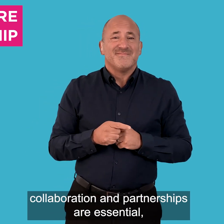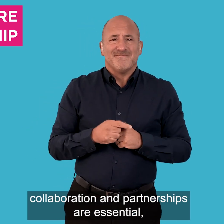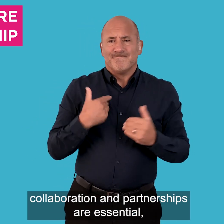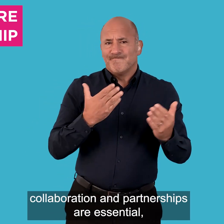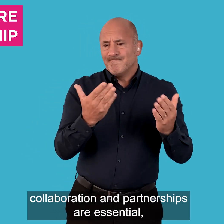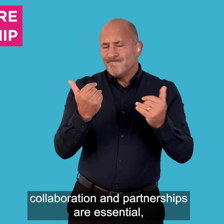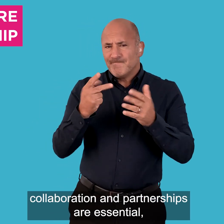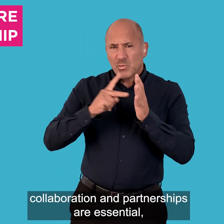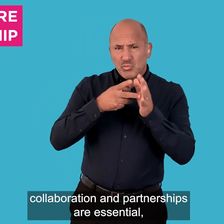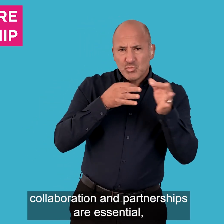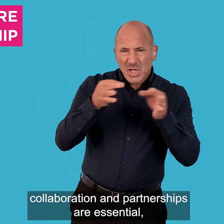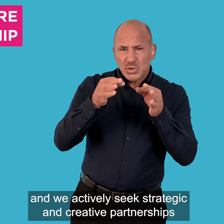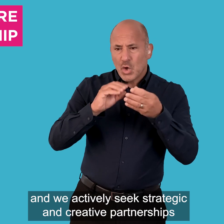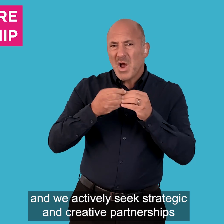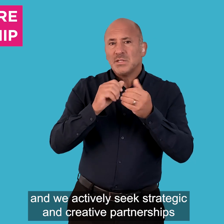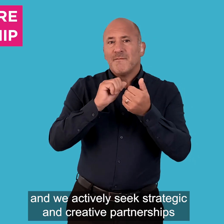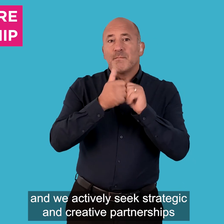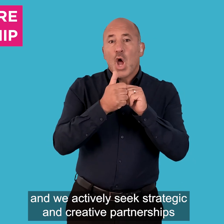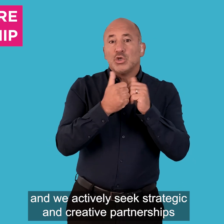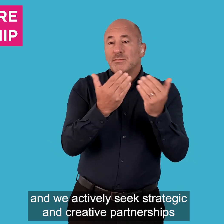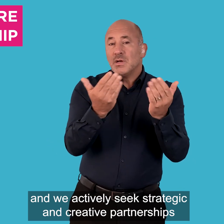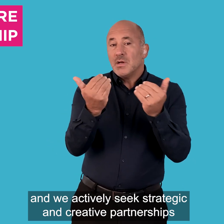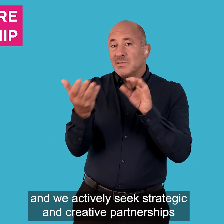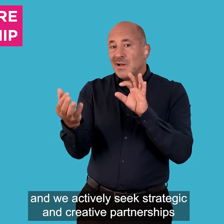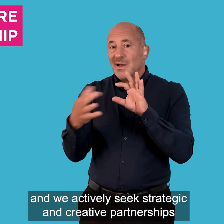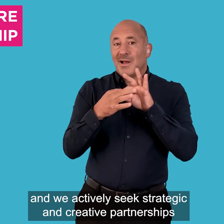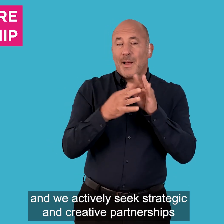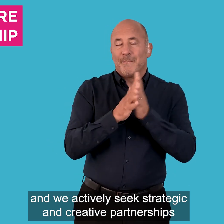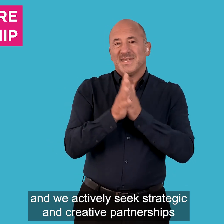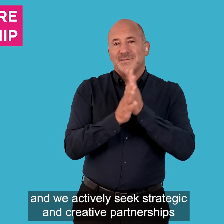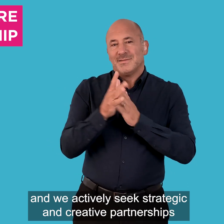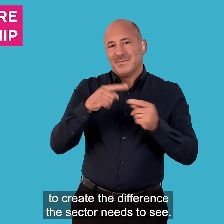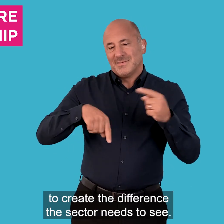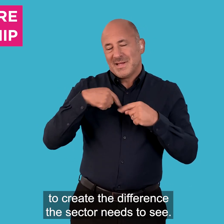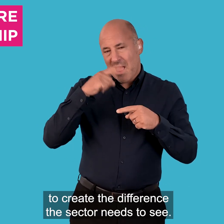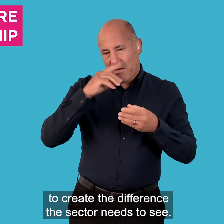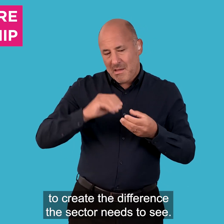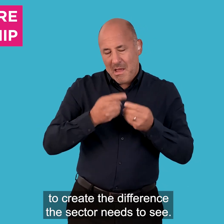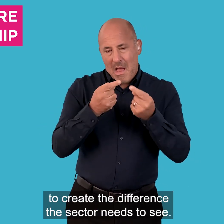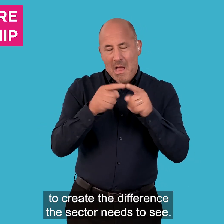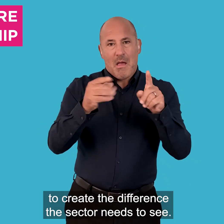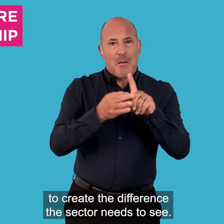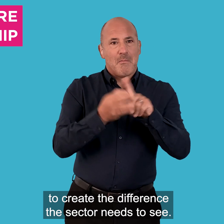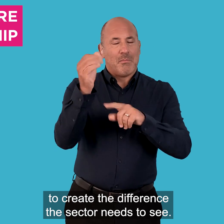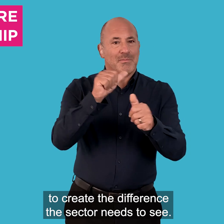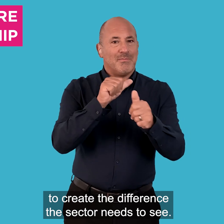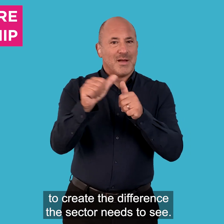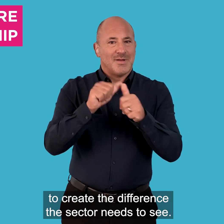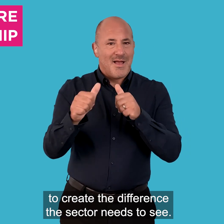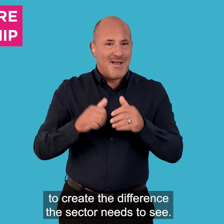essential. And we actively seek strategic and creative partnerships to create the difference the sector needs